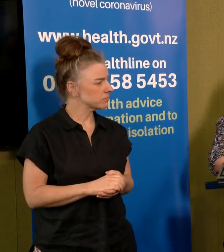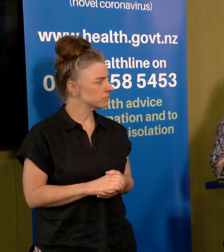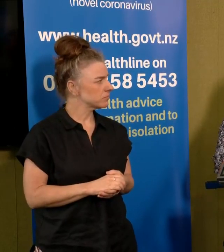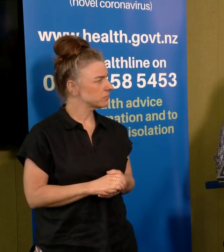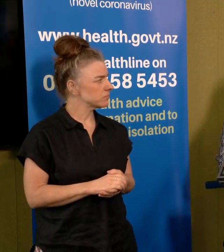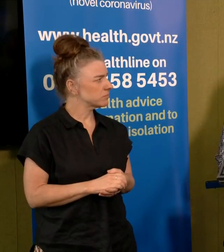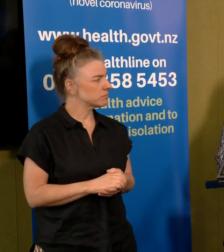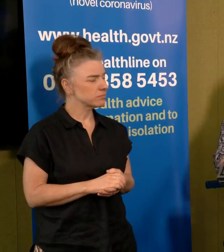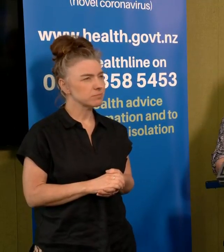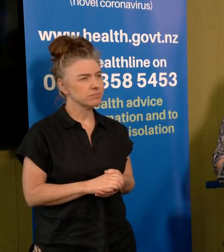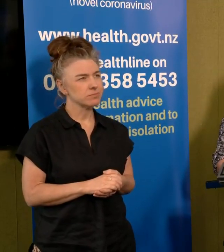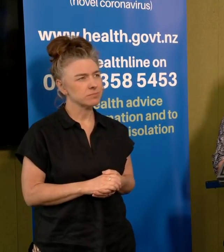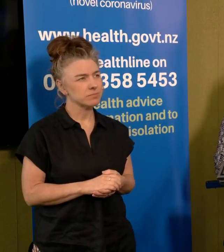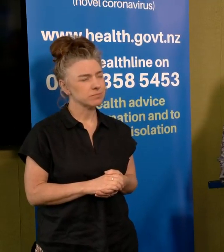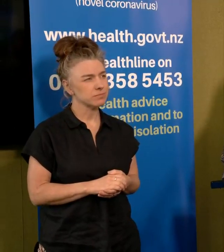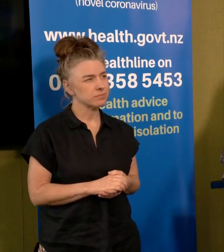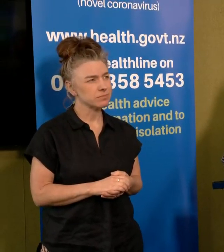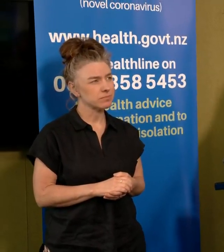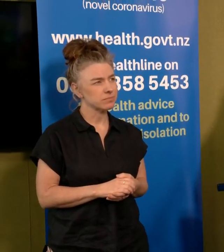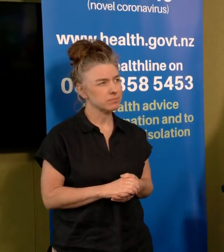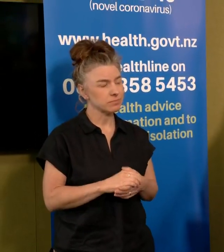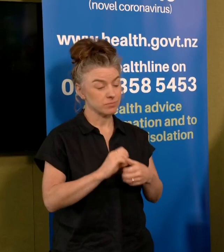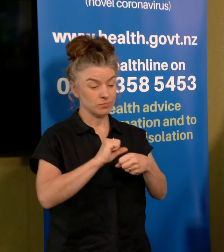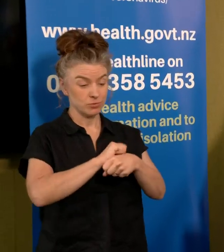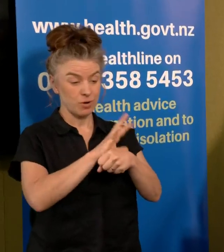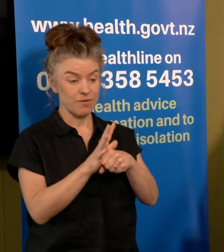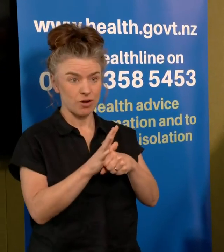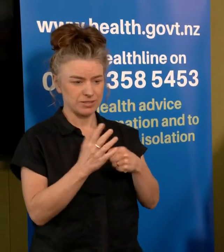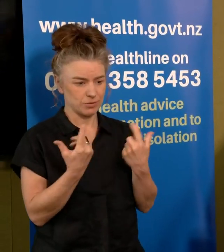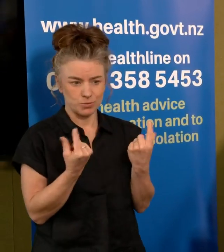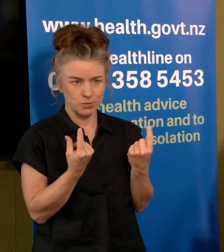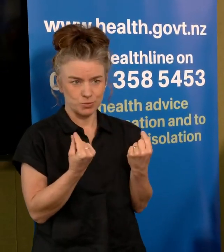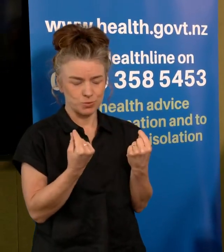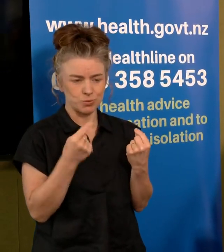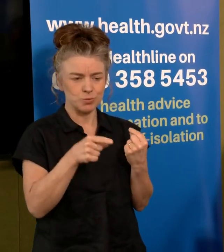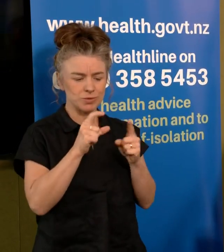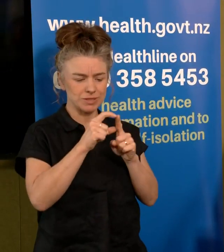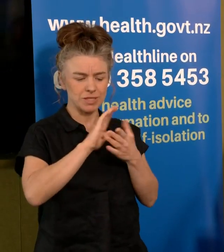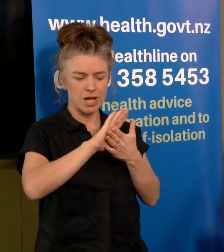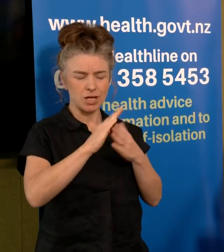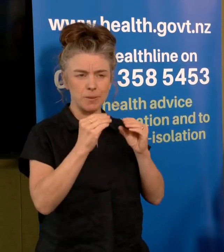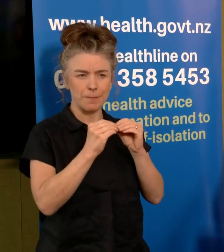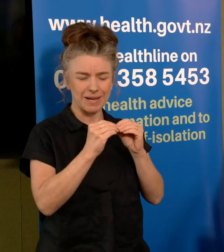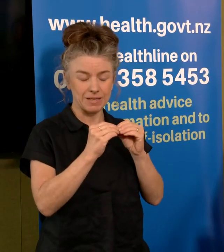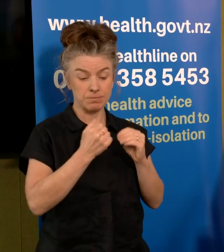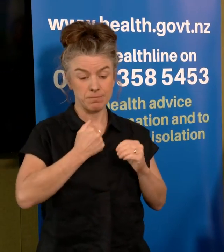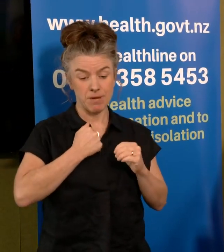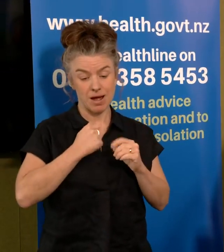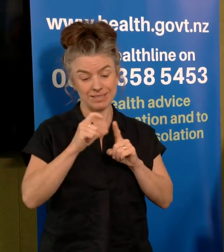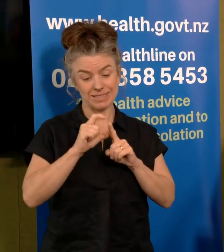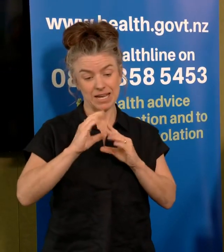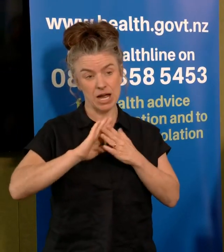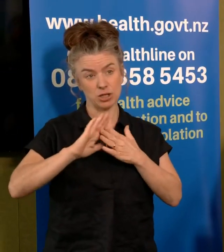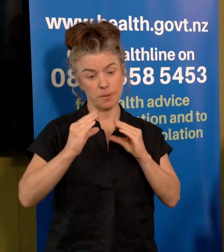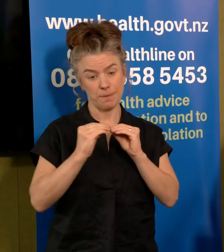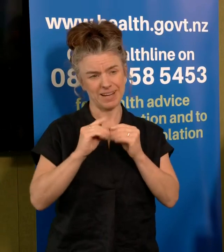So I wanted to just talk about the COVID-19 response at a DHB level, with my DHB as an example, although